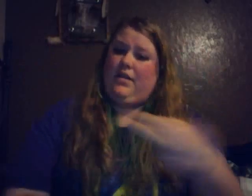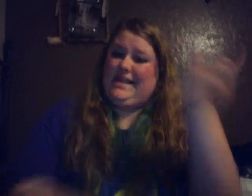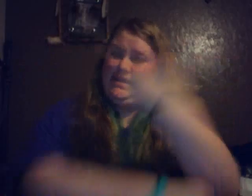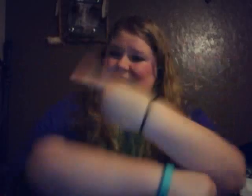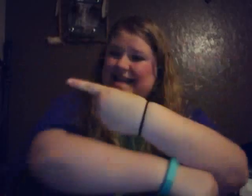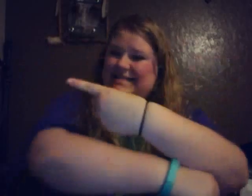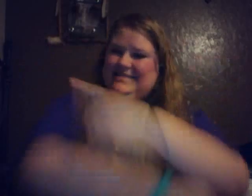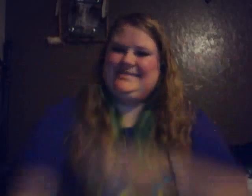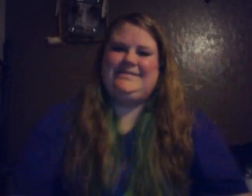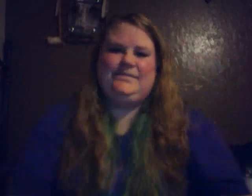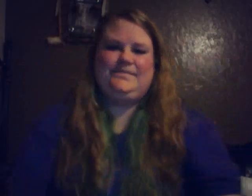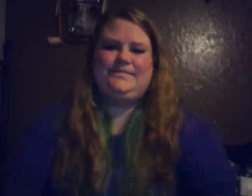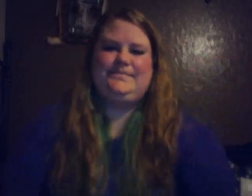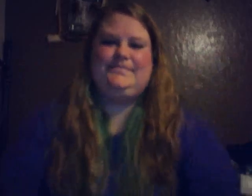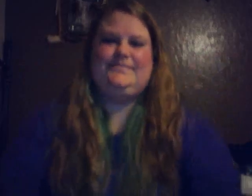kind of carry it. So it's pretty cool.